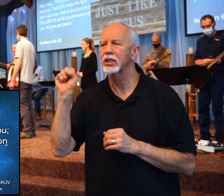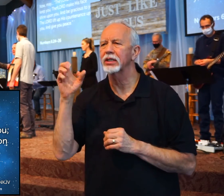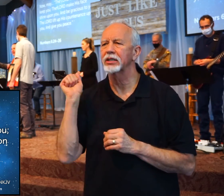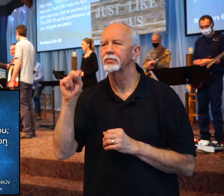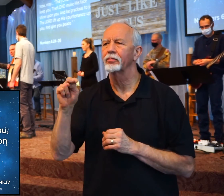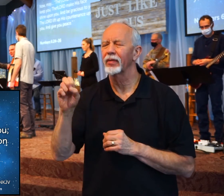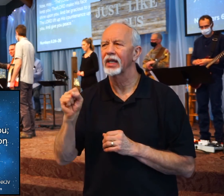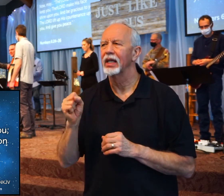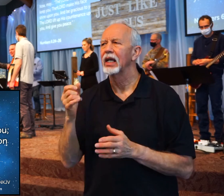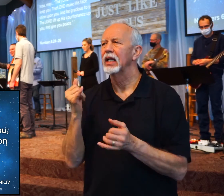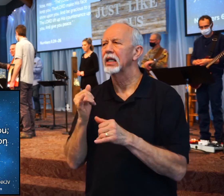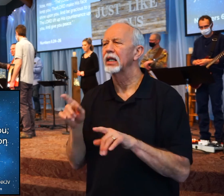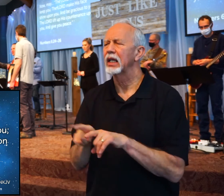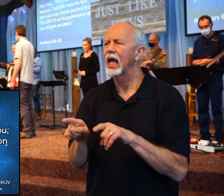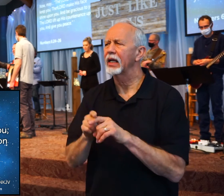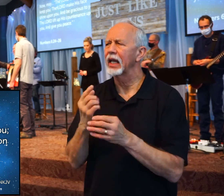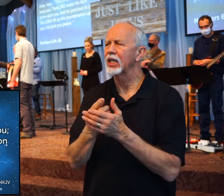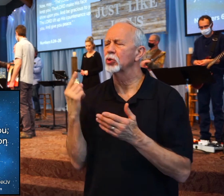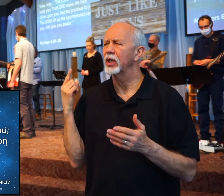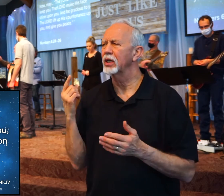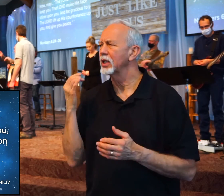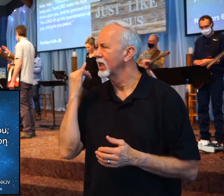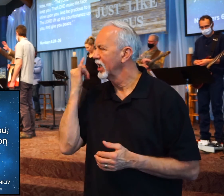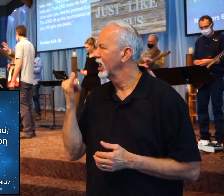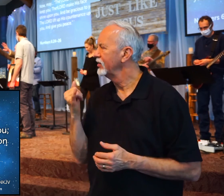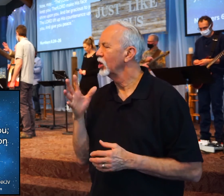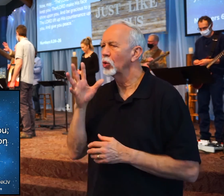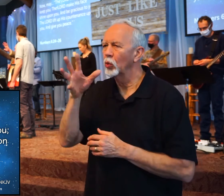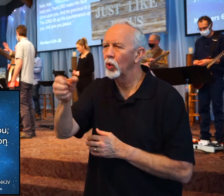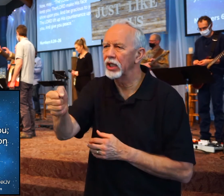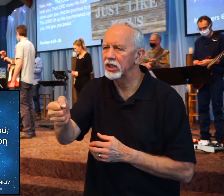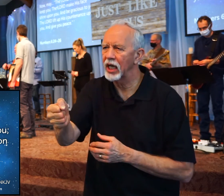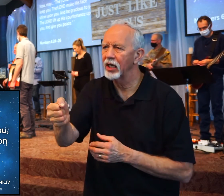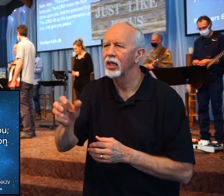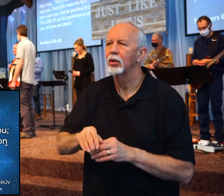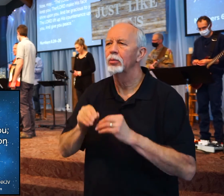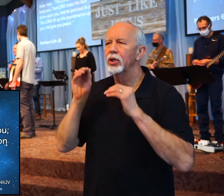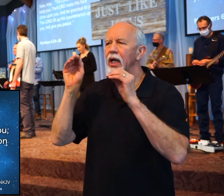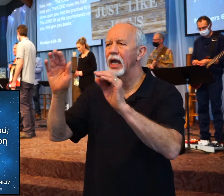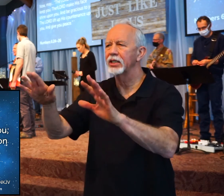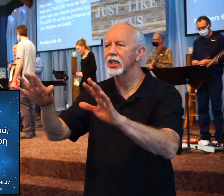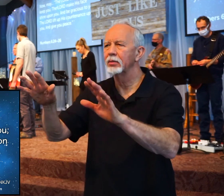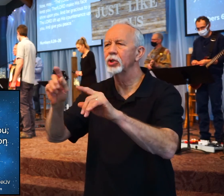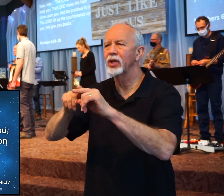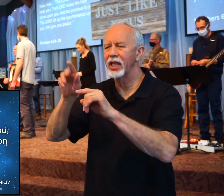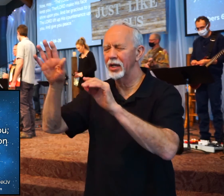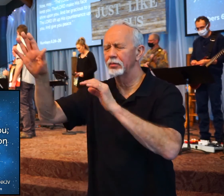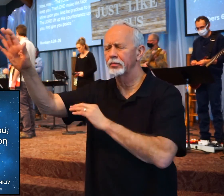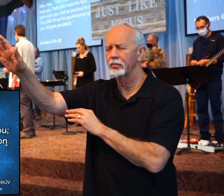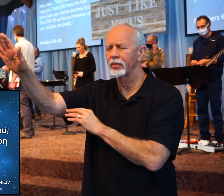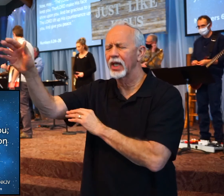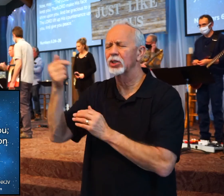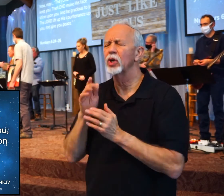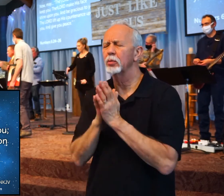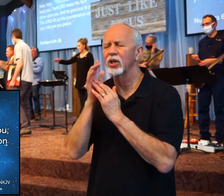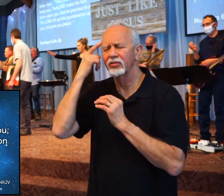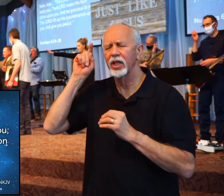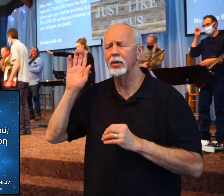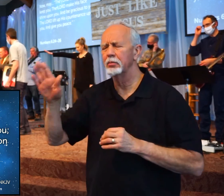like we did last week, if you'll just kind of reach out and kind of put your hands up towards them as we pray over them this